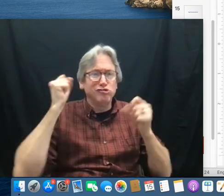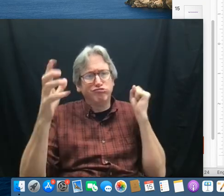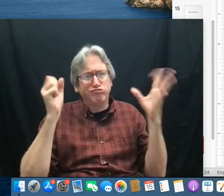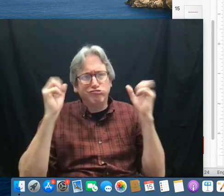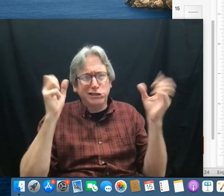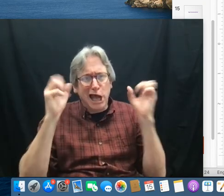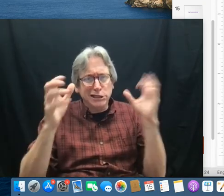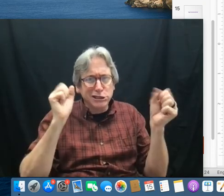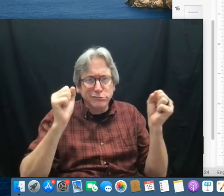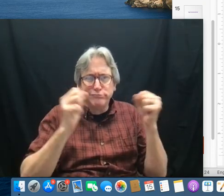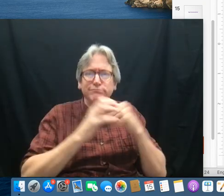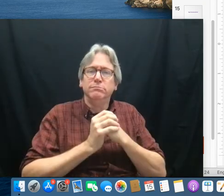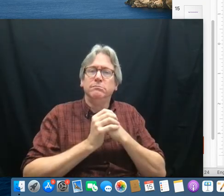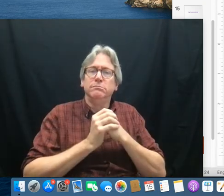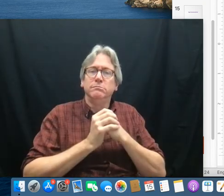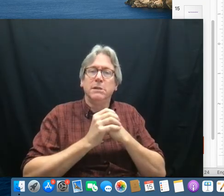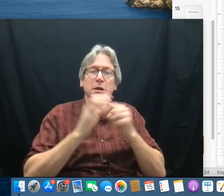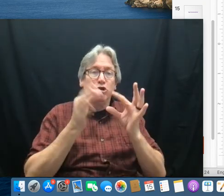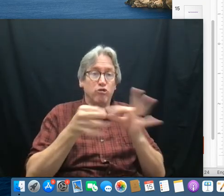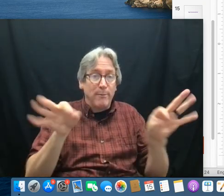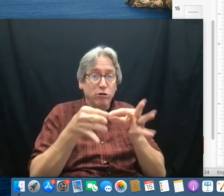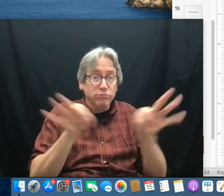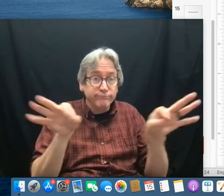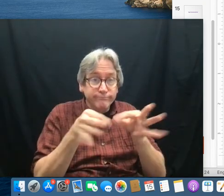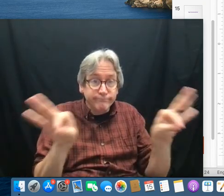And show or example?